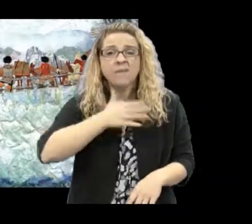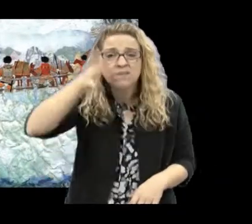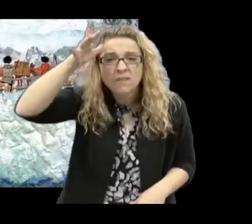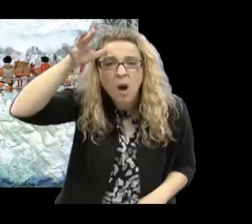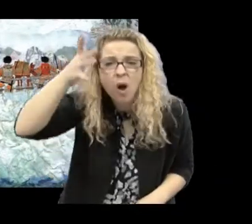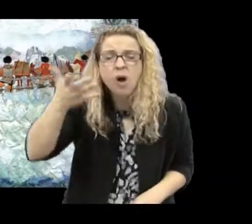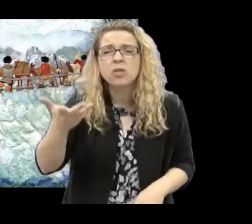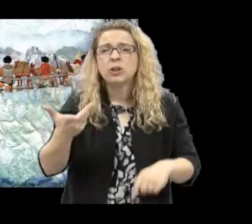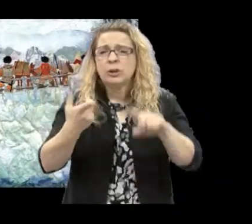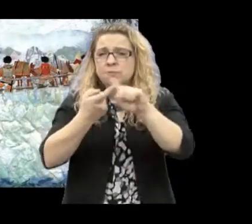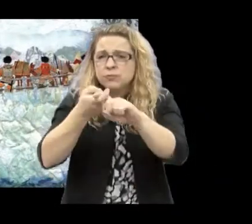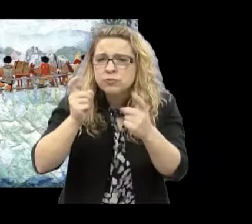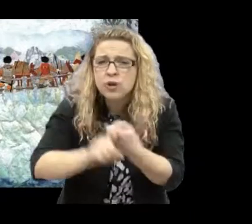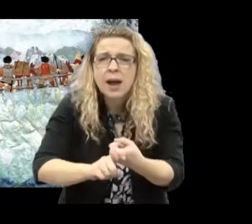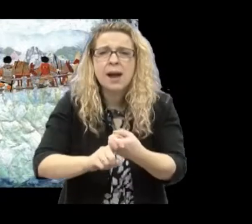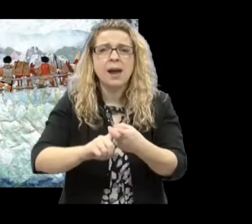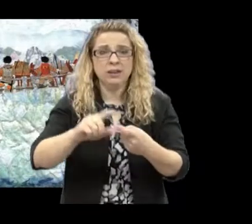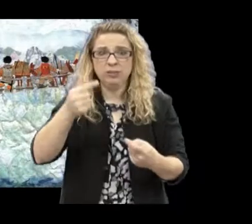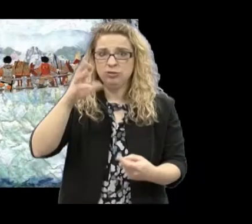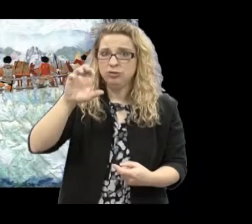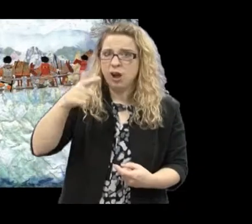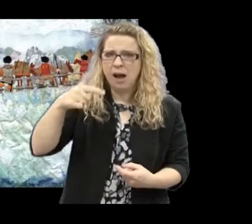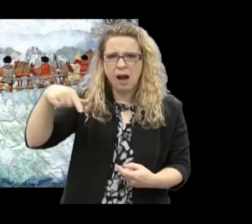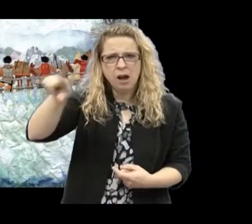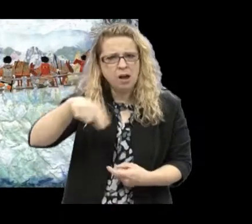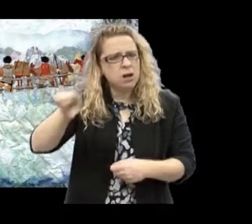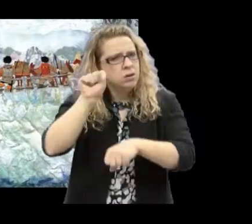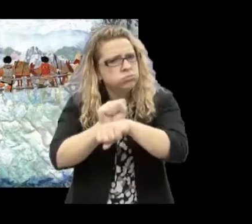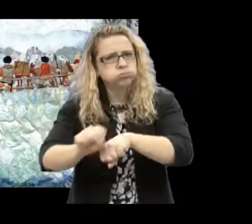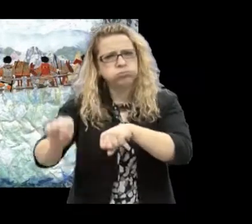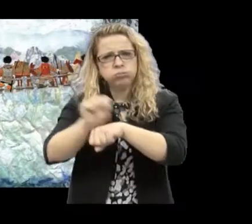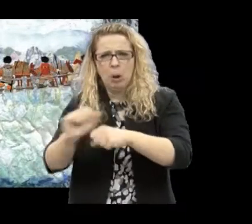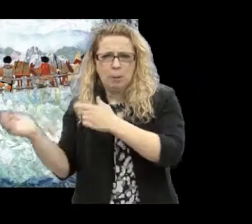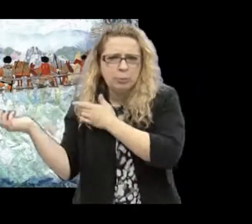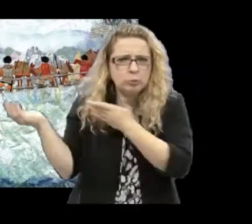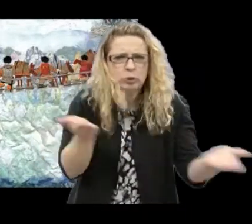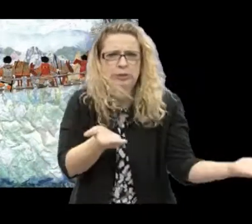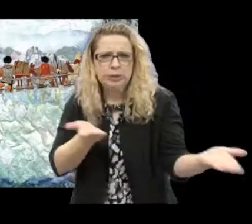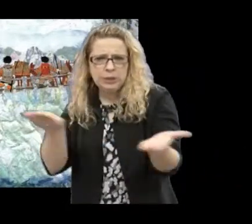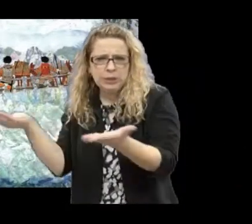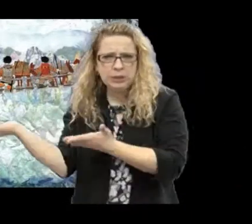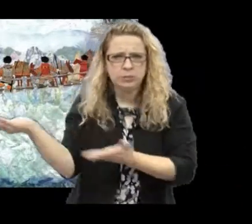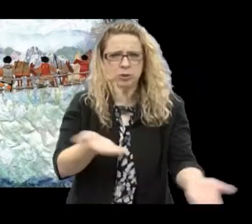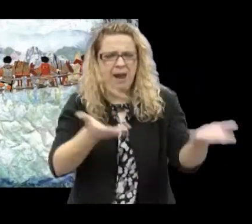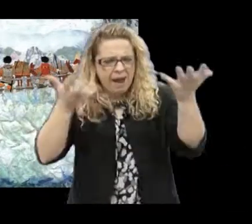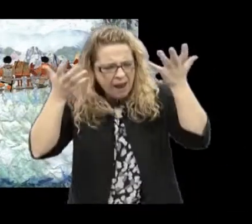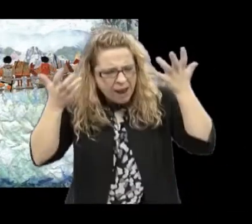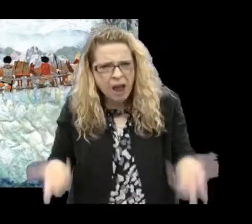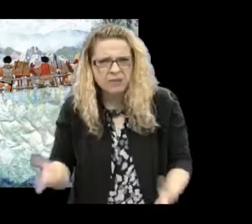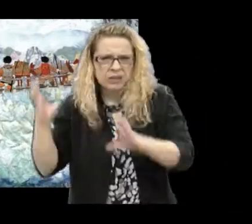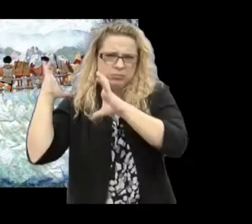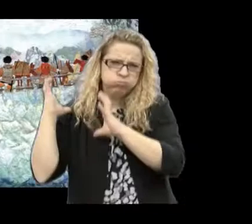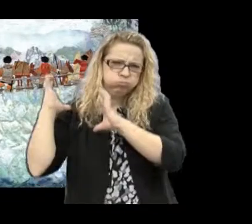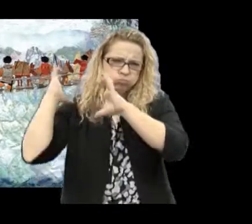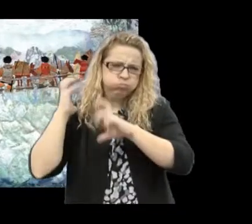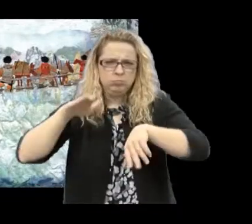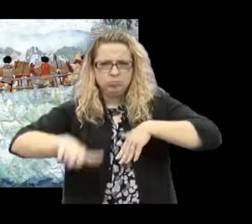Many months later, Dr. Gregg and our fathers and friends crossed the strong new bridge, carrying